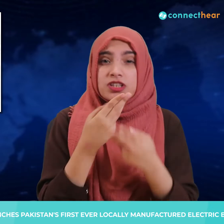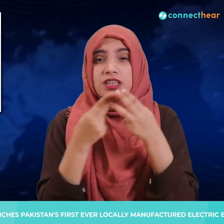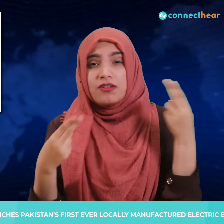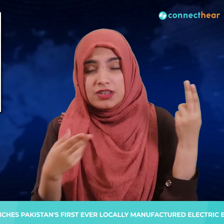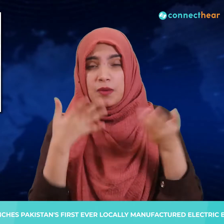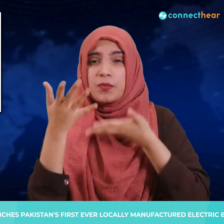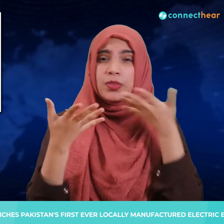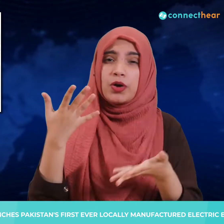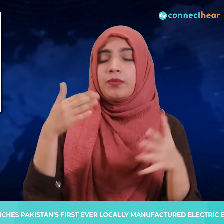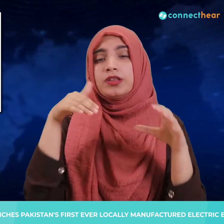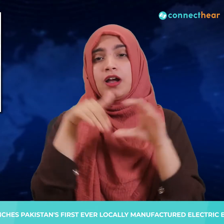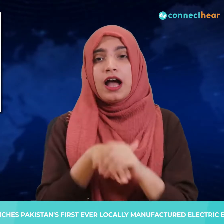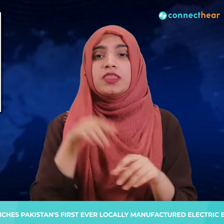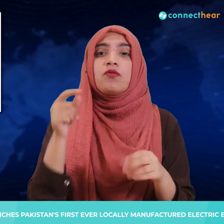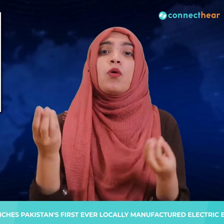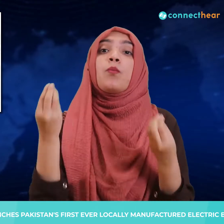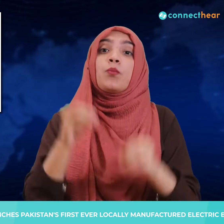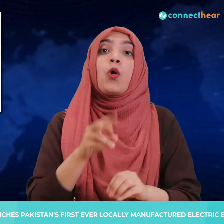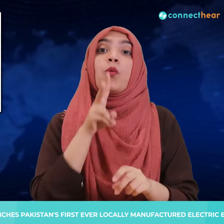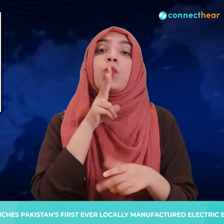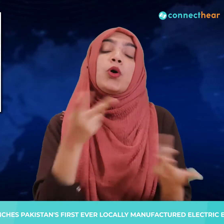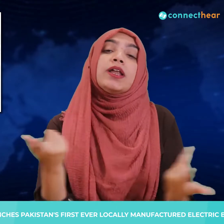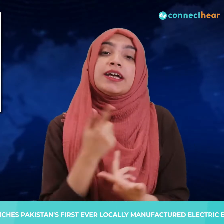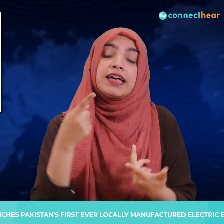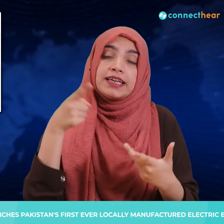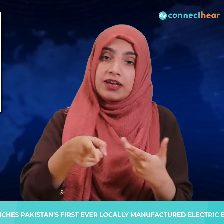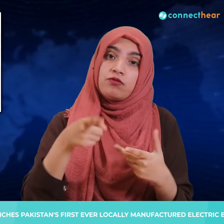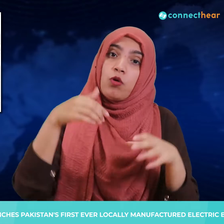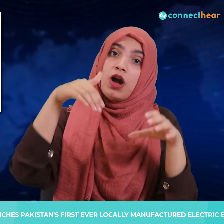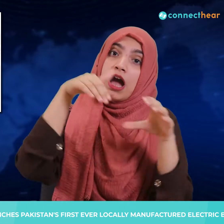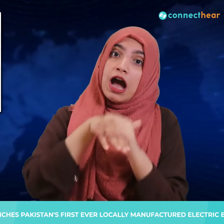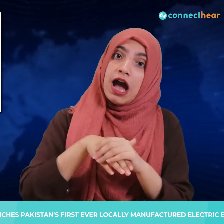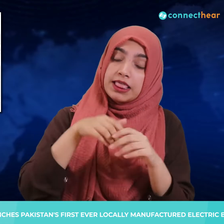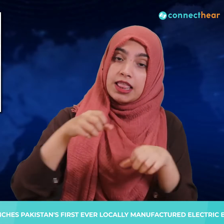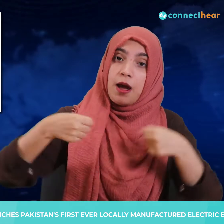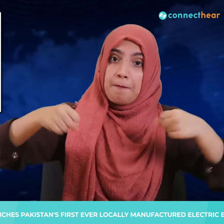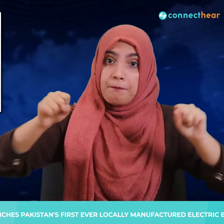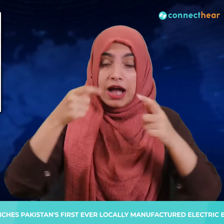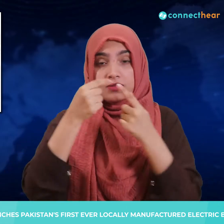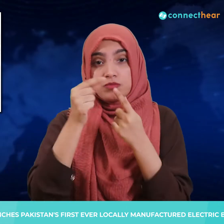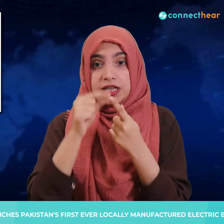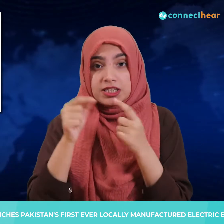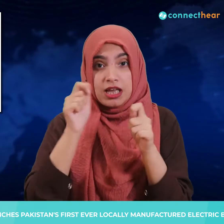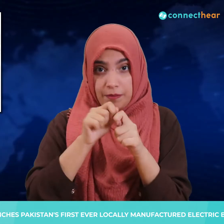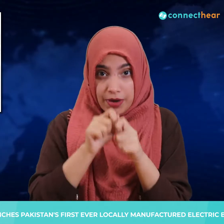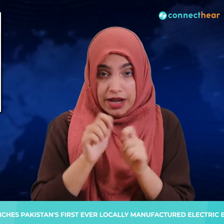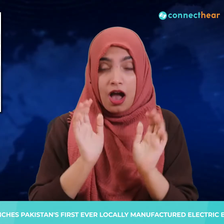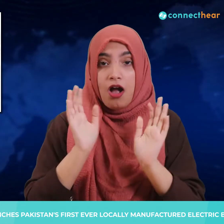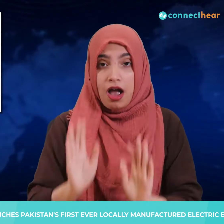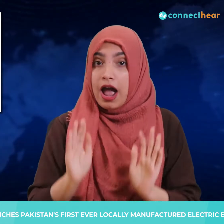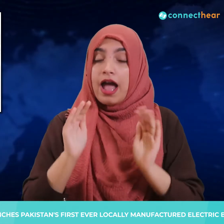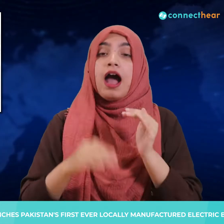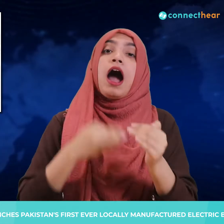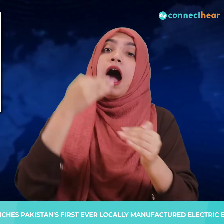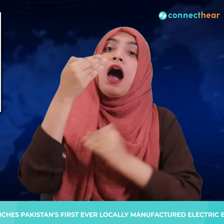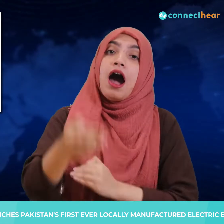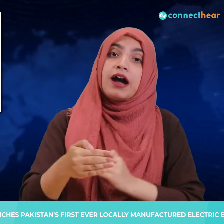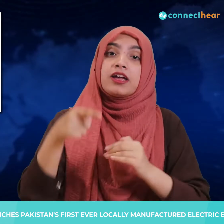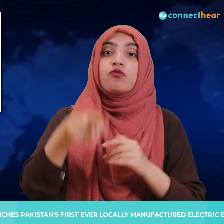During his speech, the Prime Minister said the EV policy was part of the larger initiative of making the